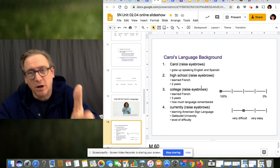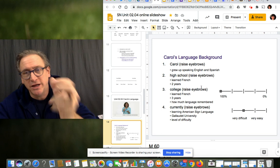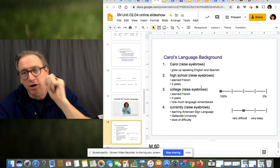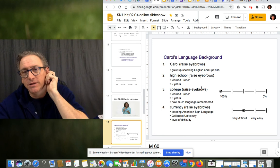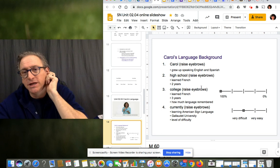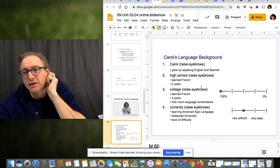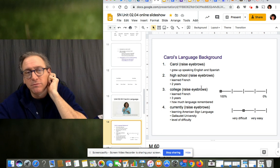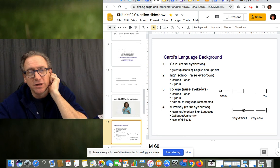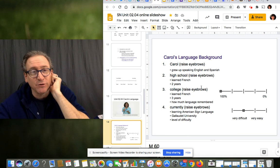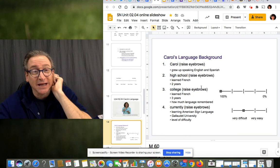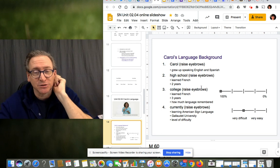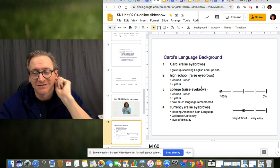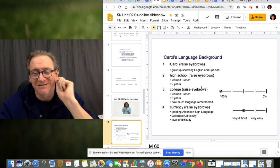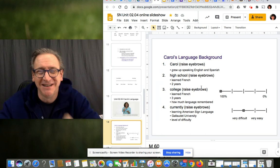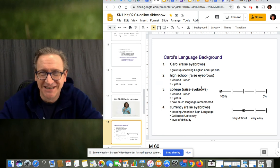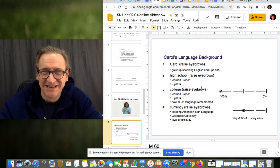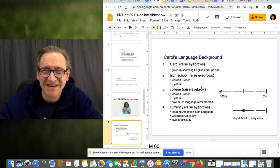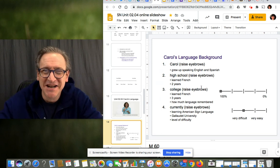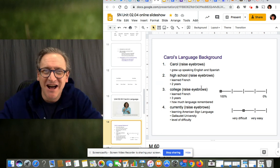Here, well, here are the answers.